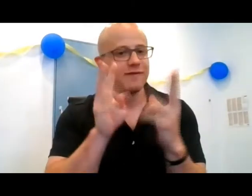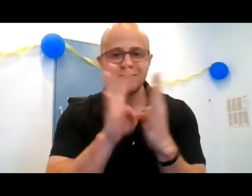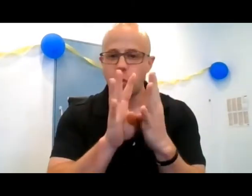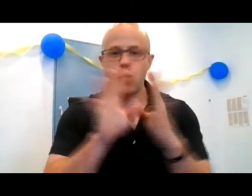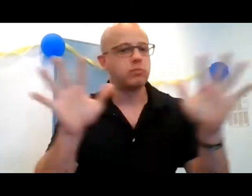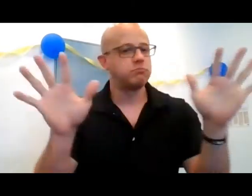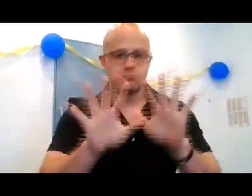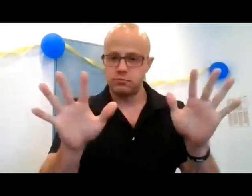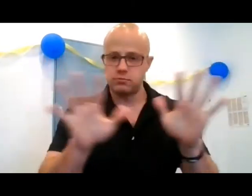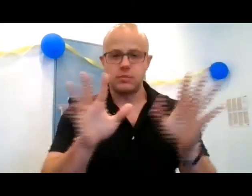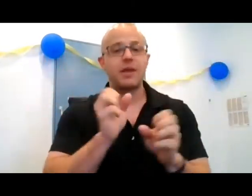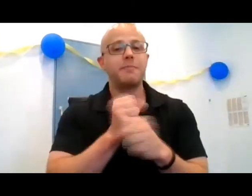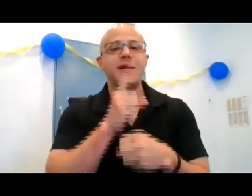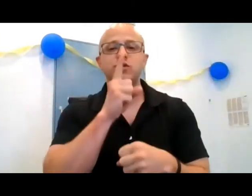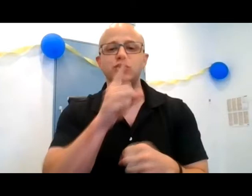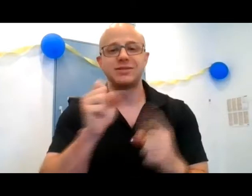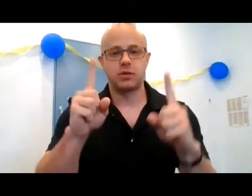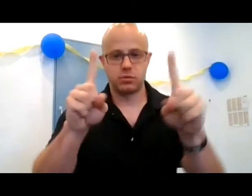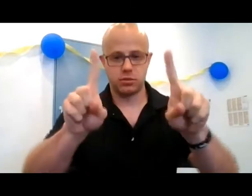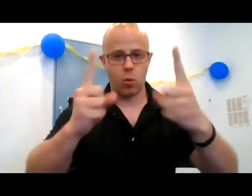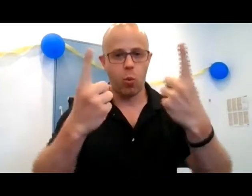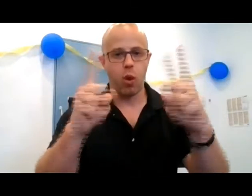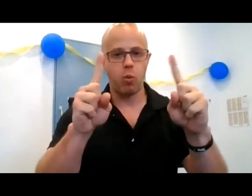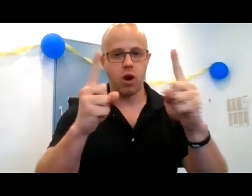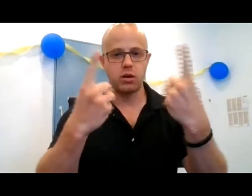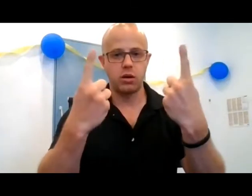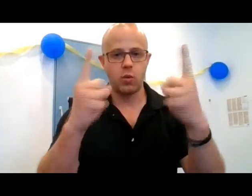For example, I